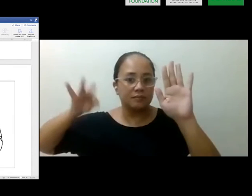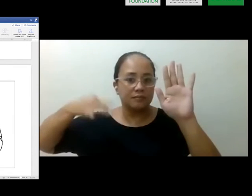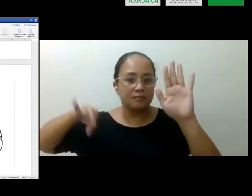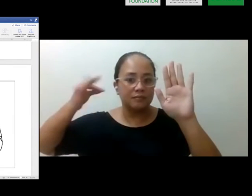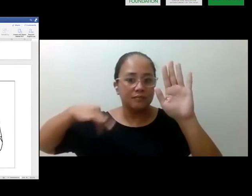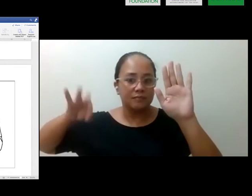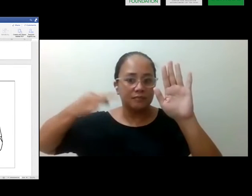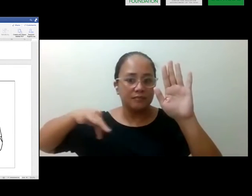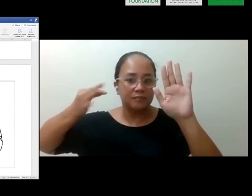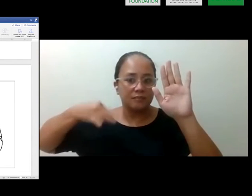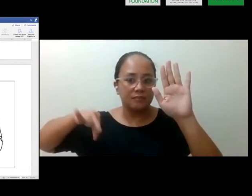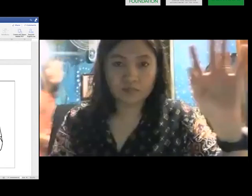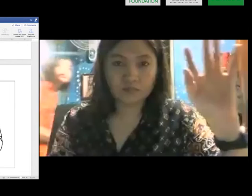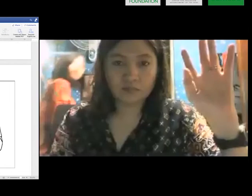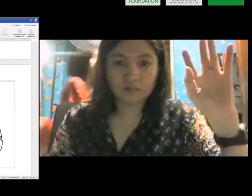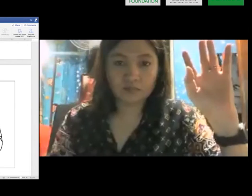it.